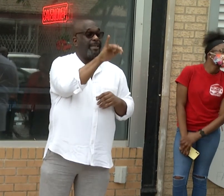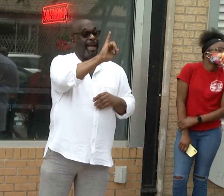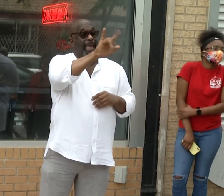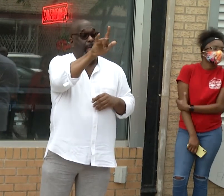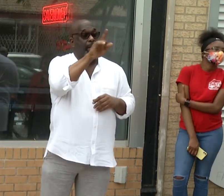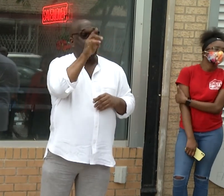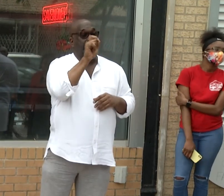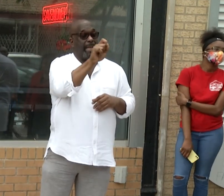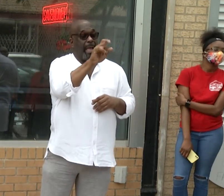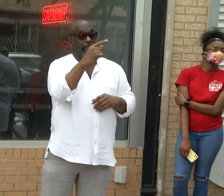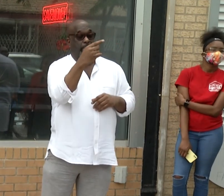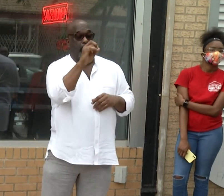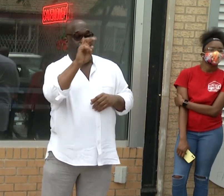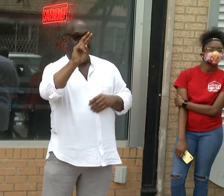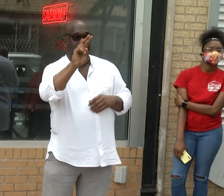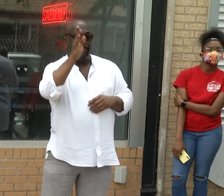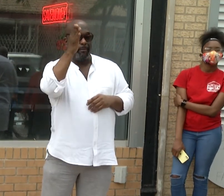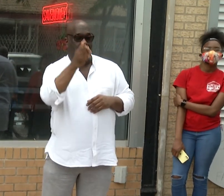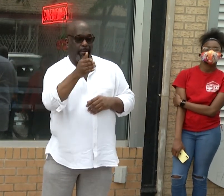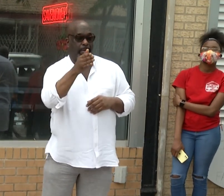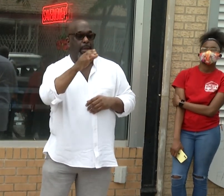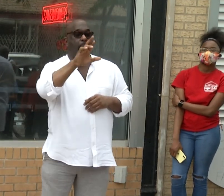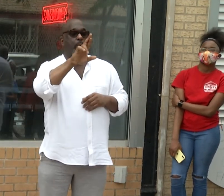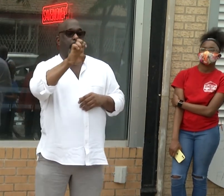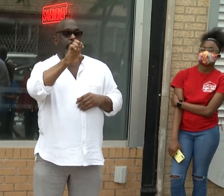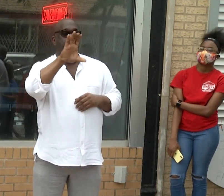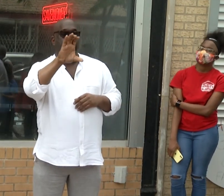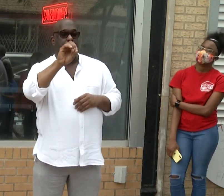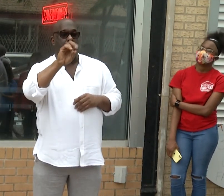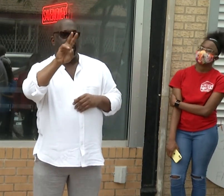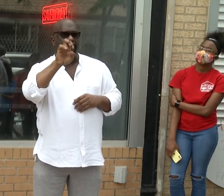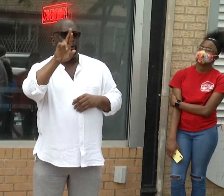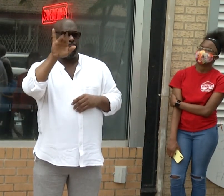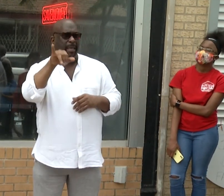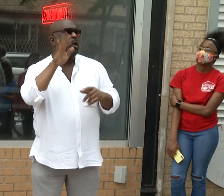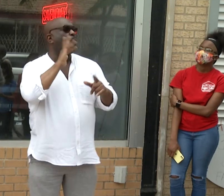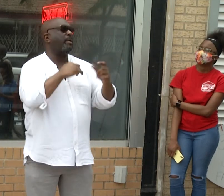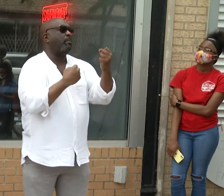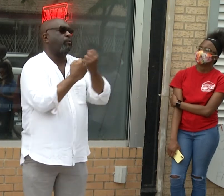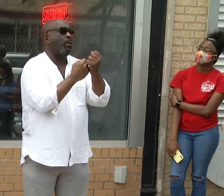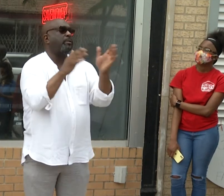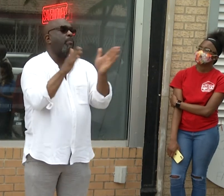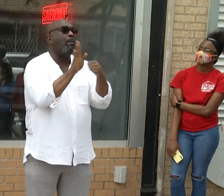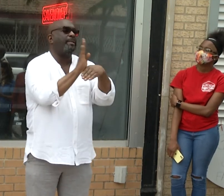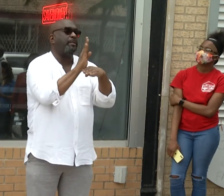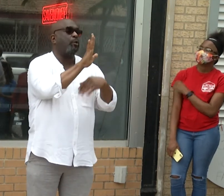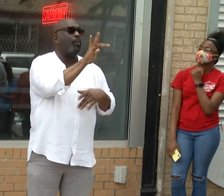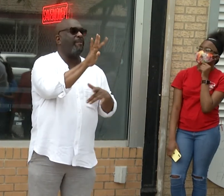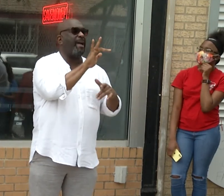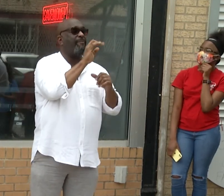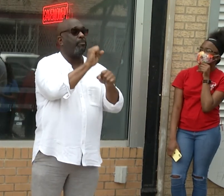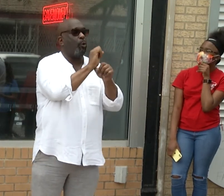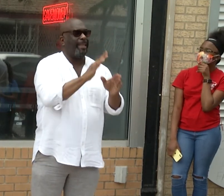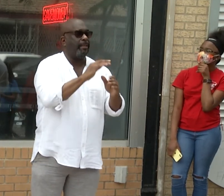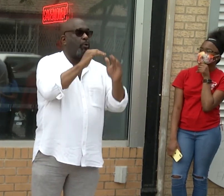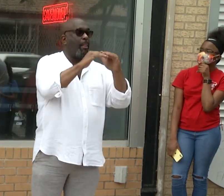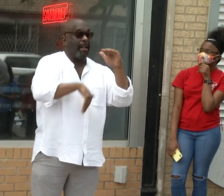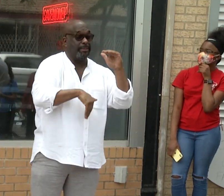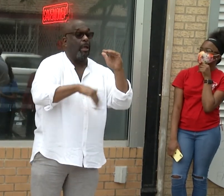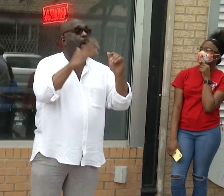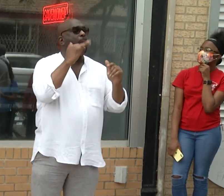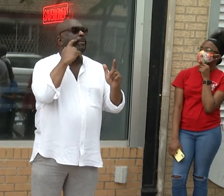cookcountyil.gov/recovery. And we've focused on very small businesses, 25 employees or less, because the Small Business